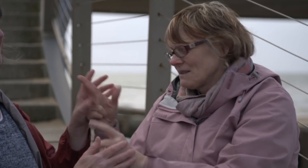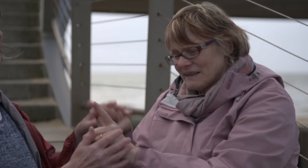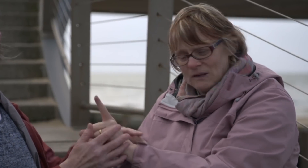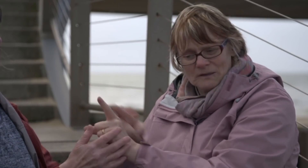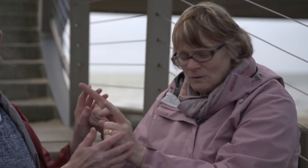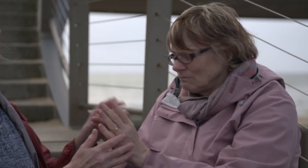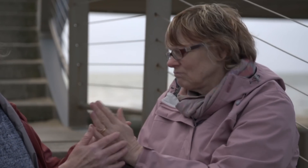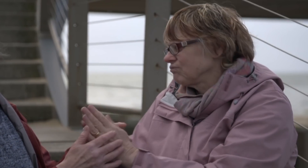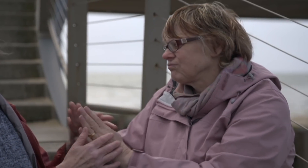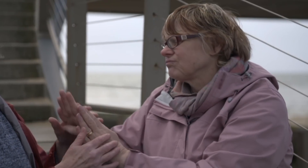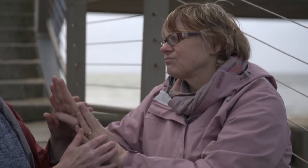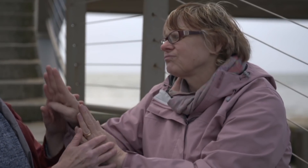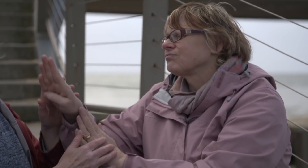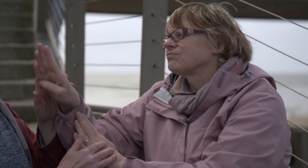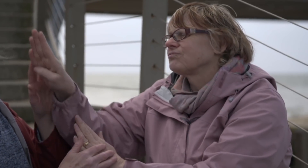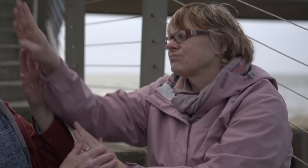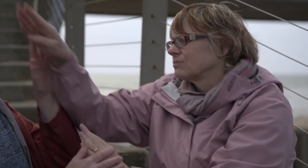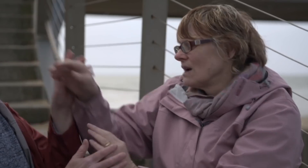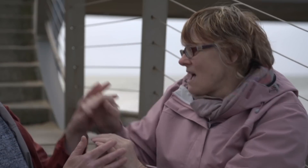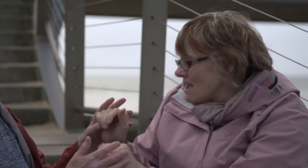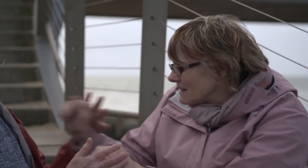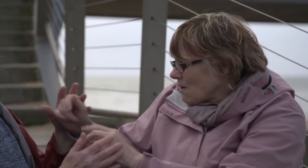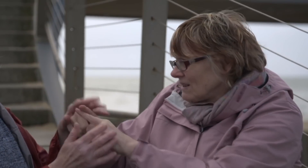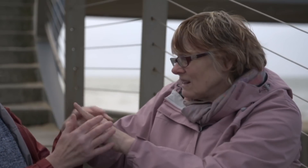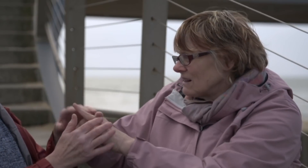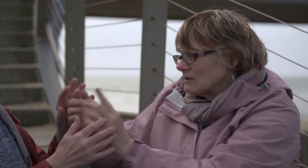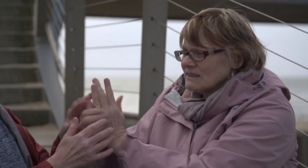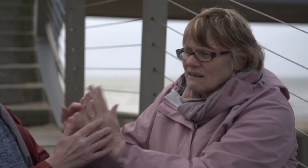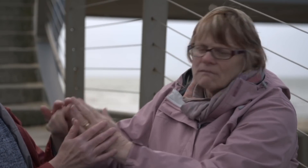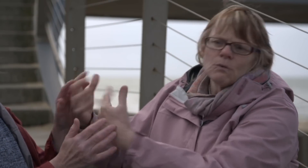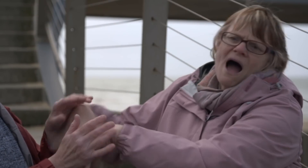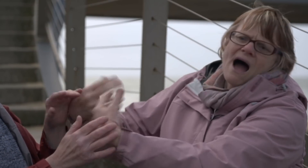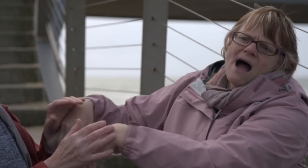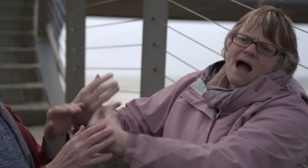and you've just sailed along after that. Your skills have improved so much.